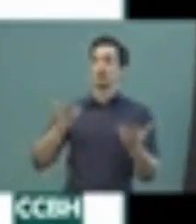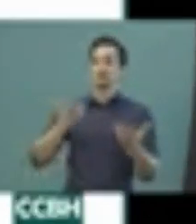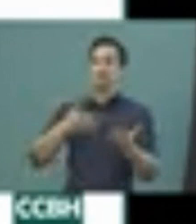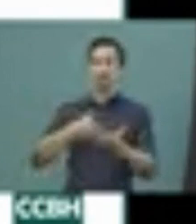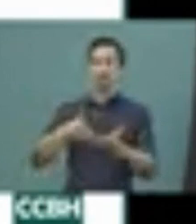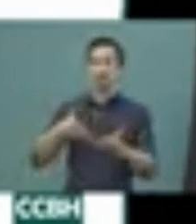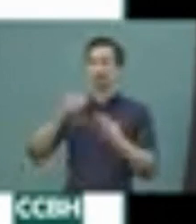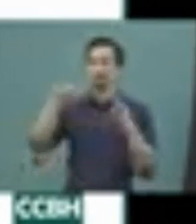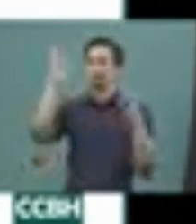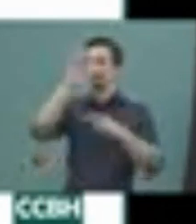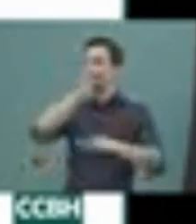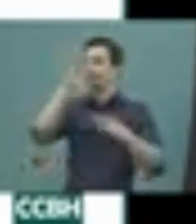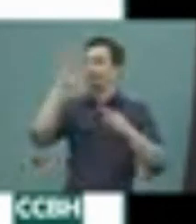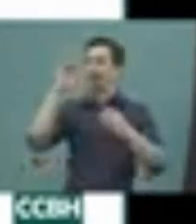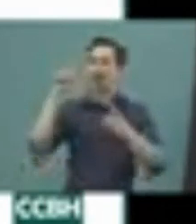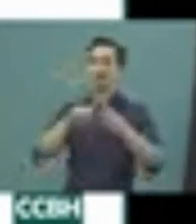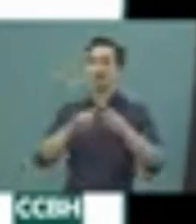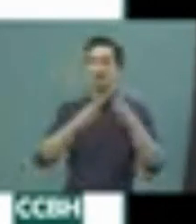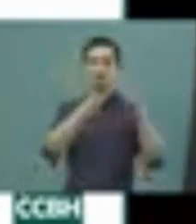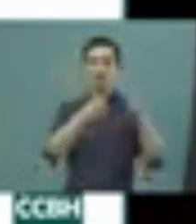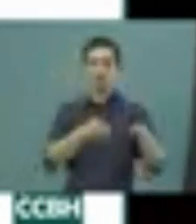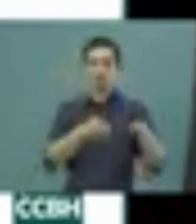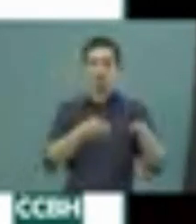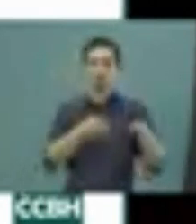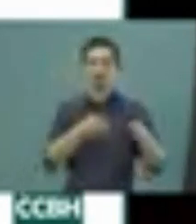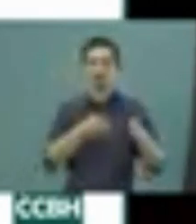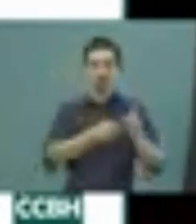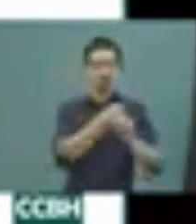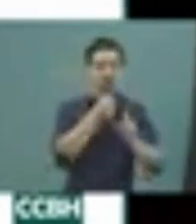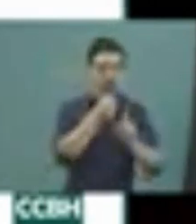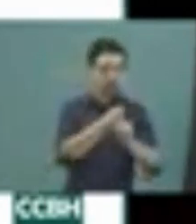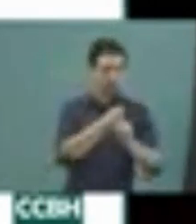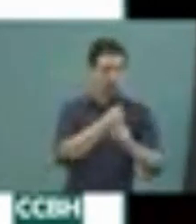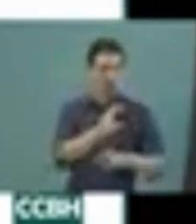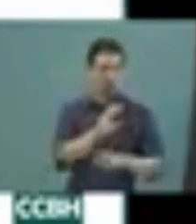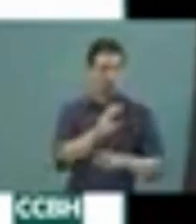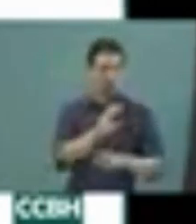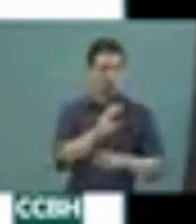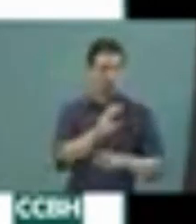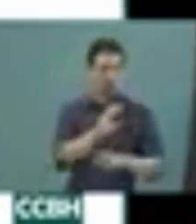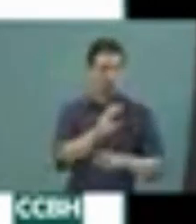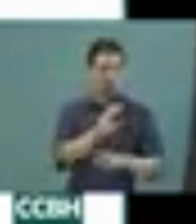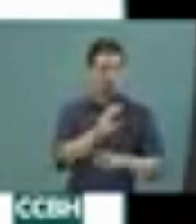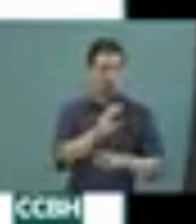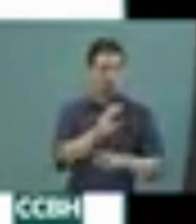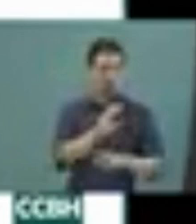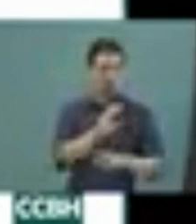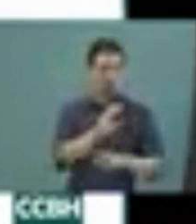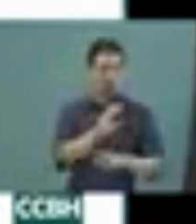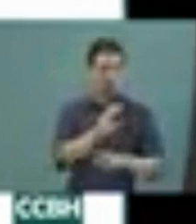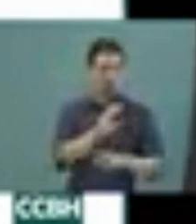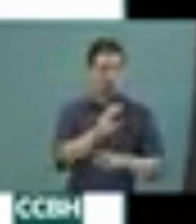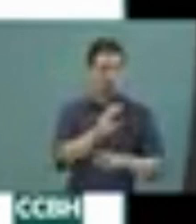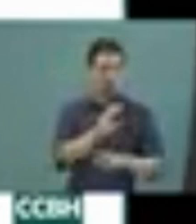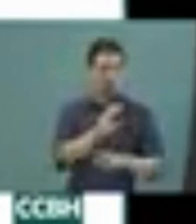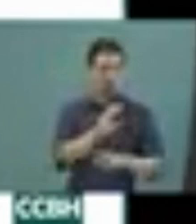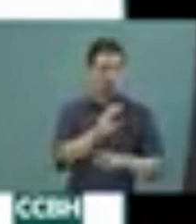until someone has gotten through the infection. So as of the current